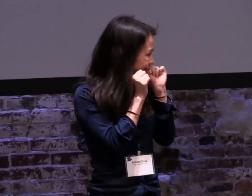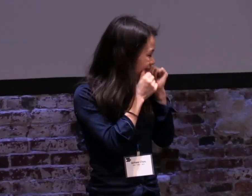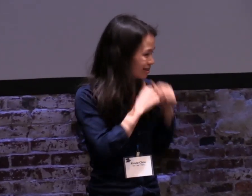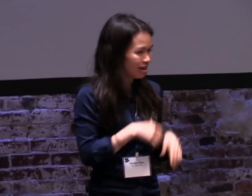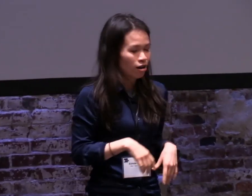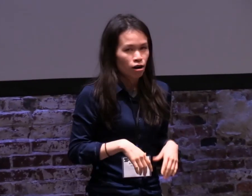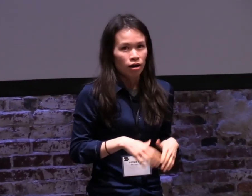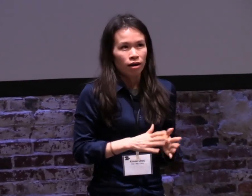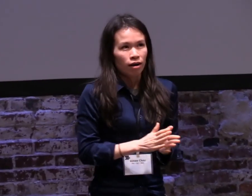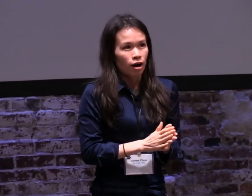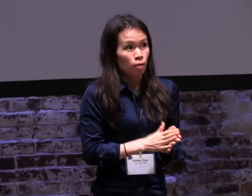Hi, I'm Amy.